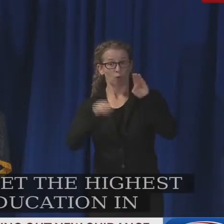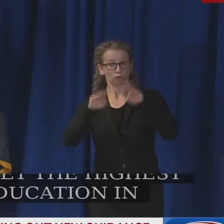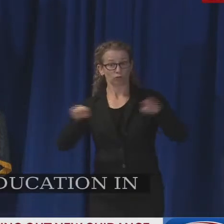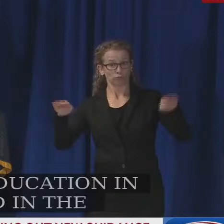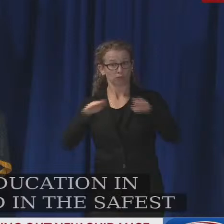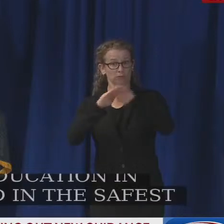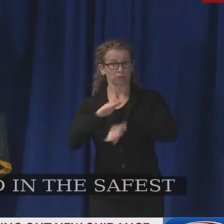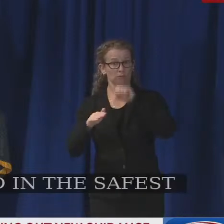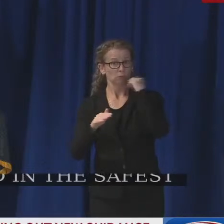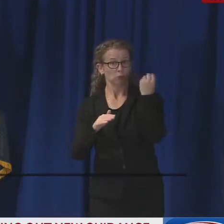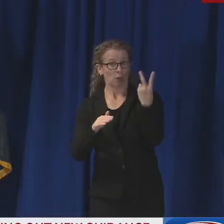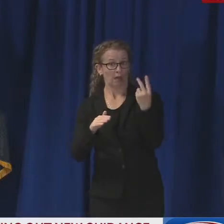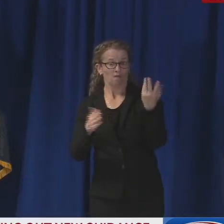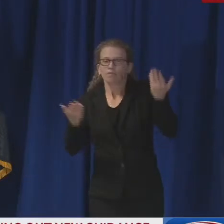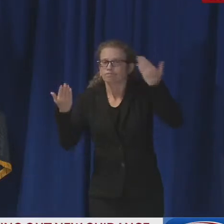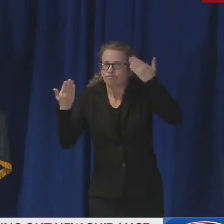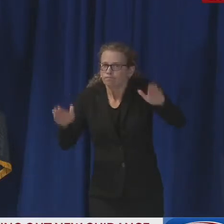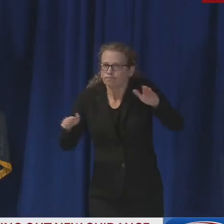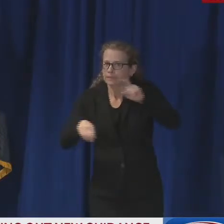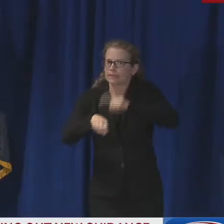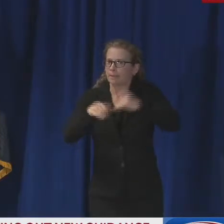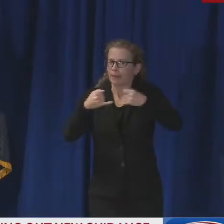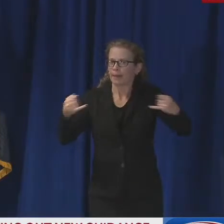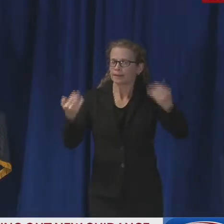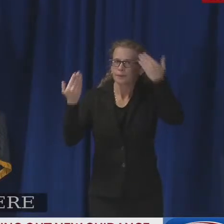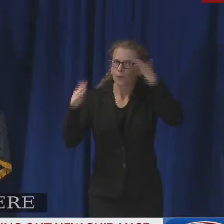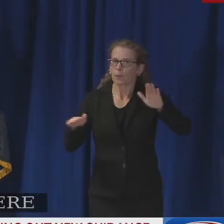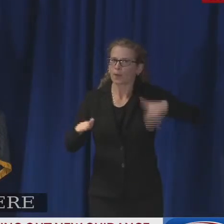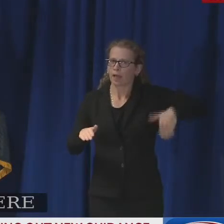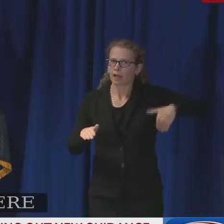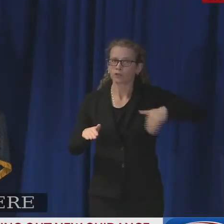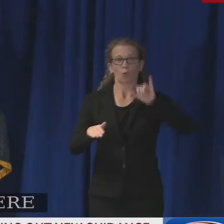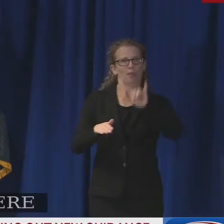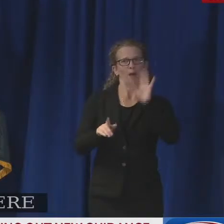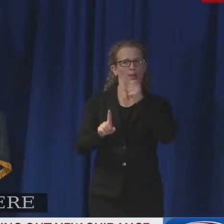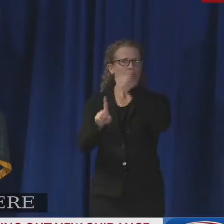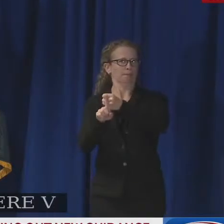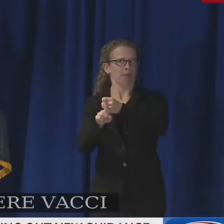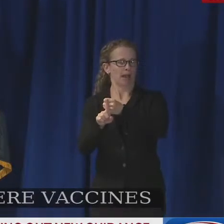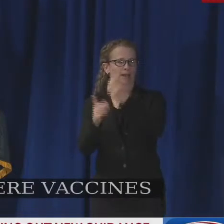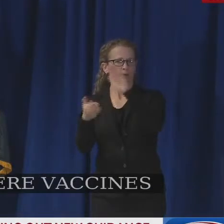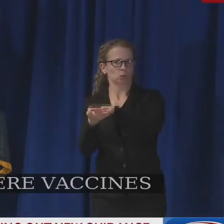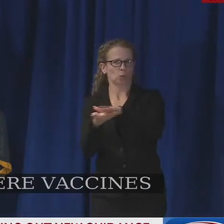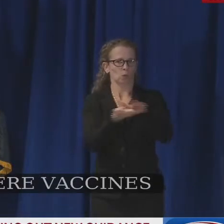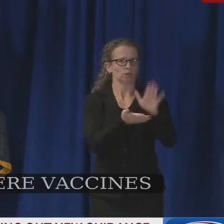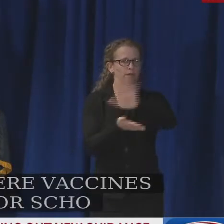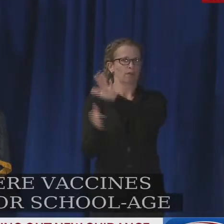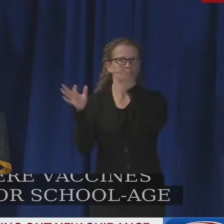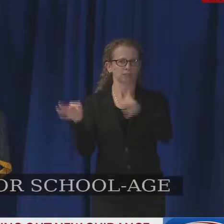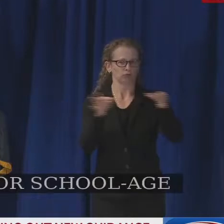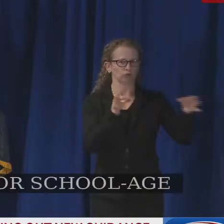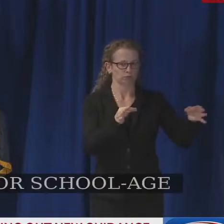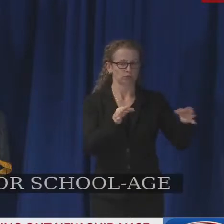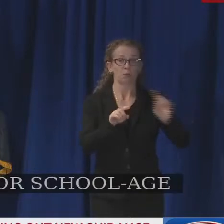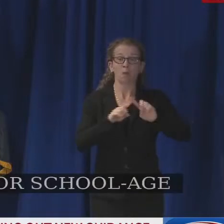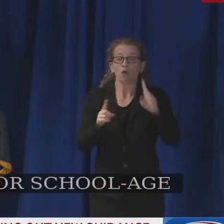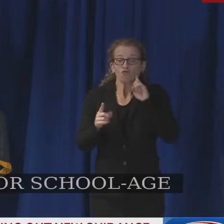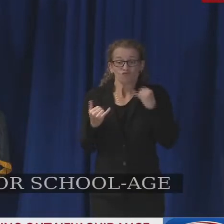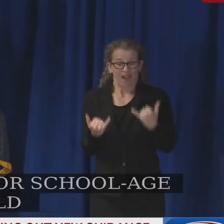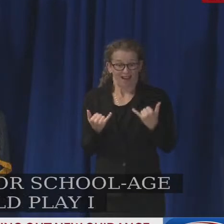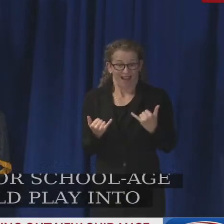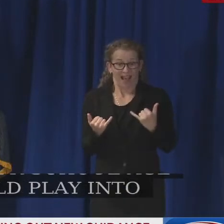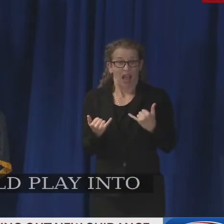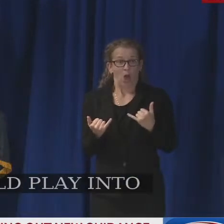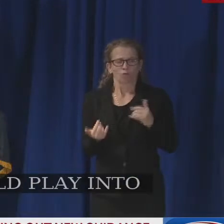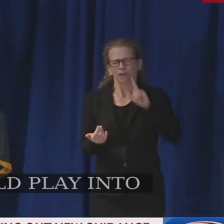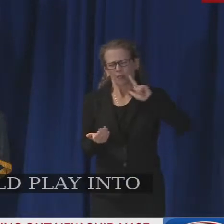for school-age kids. So that could obviously play into some of the decisions that the local districts make. But right now, as Dr. Chan said, we have an incredibly low